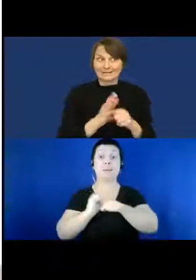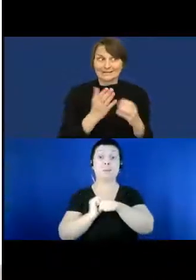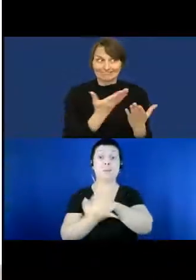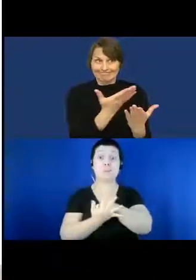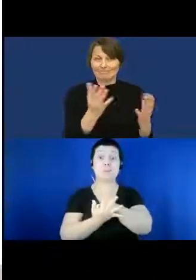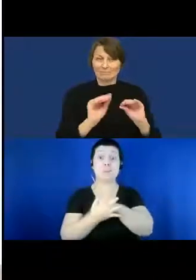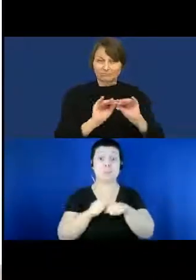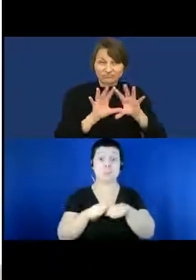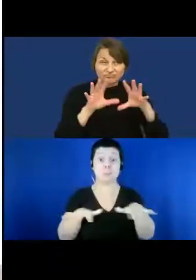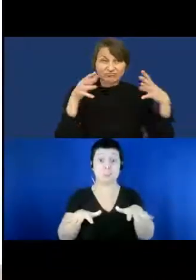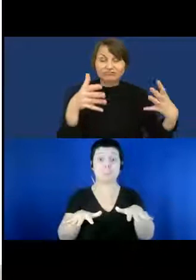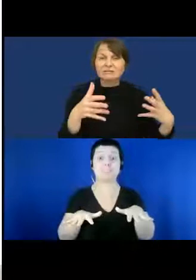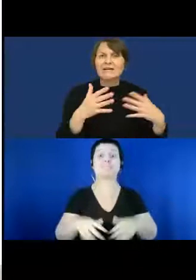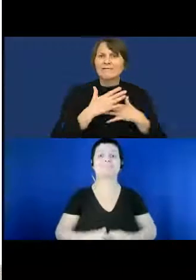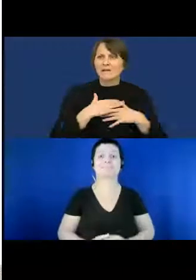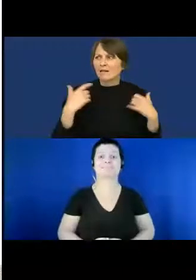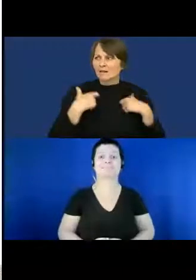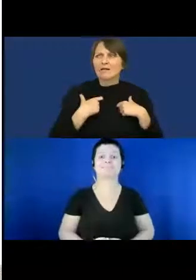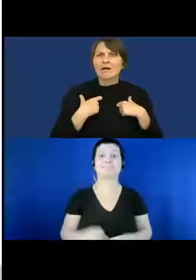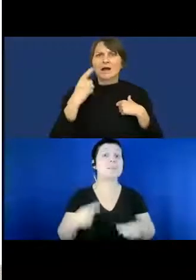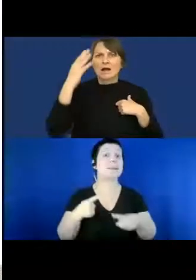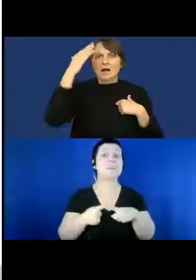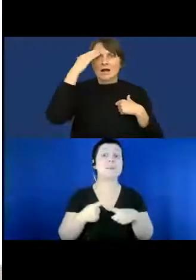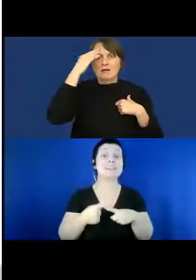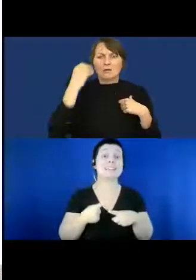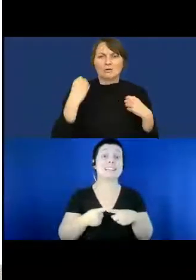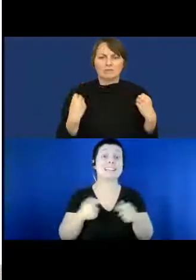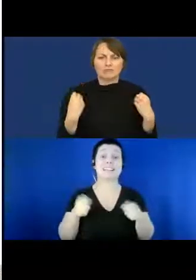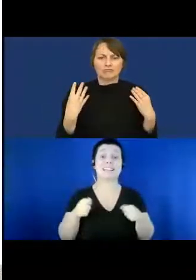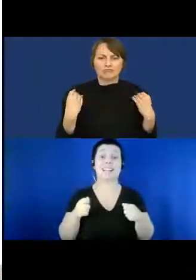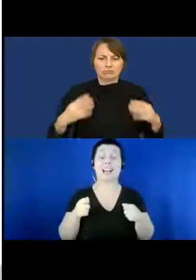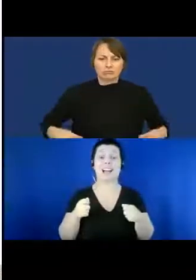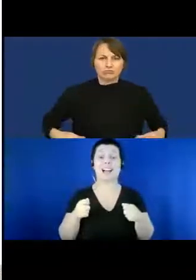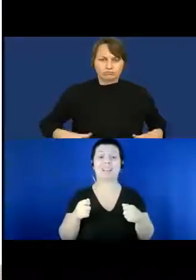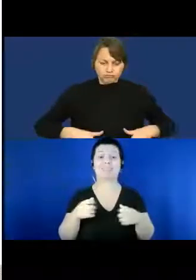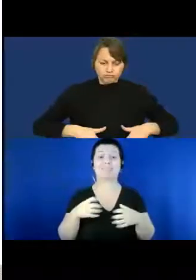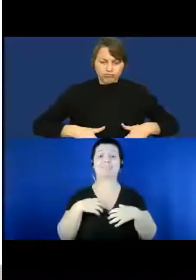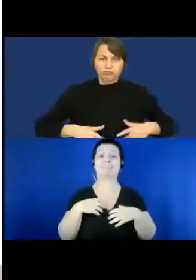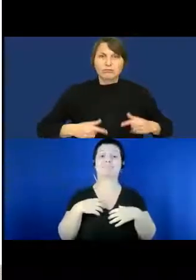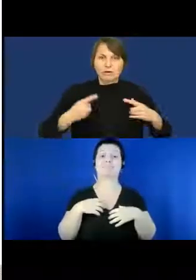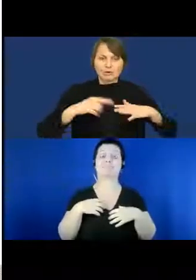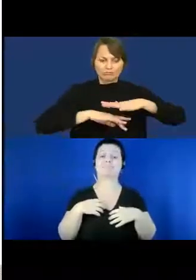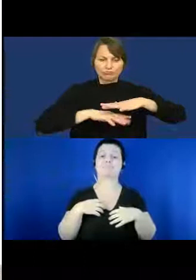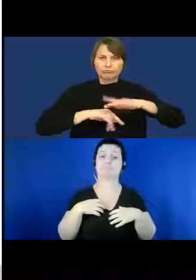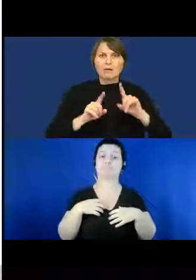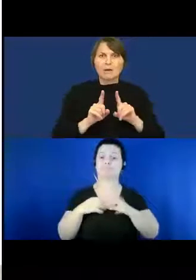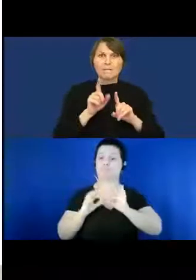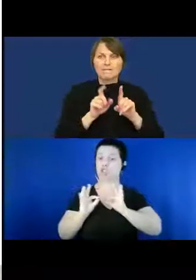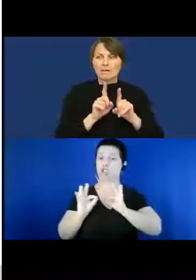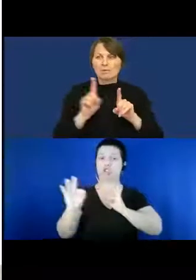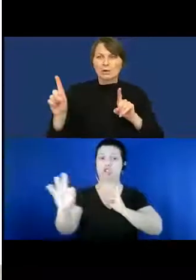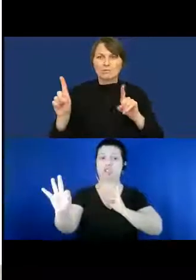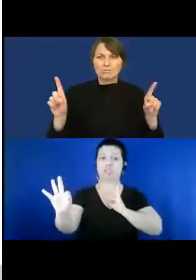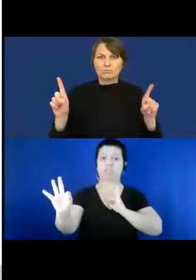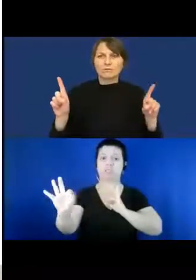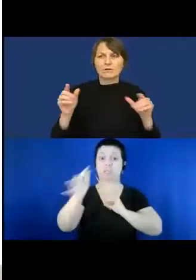because they can receive distance information about the people